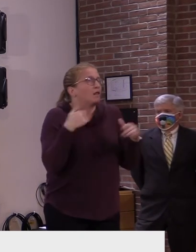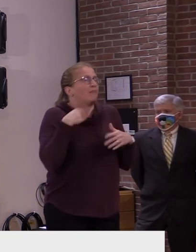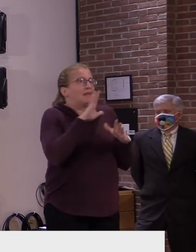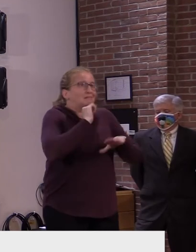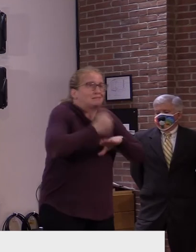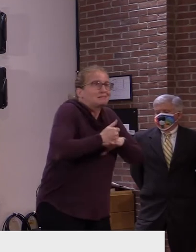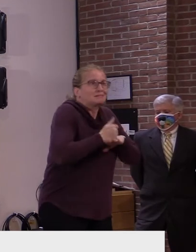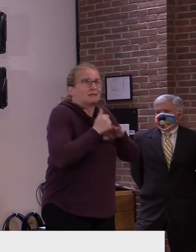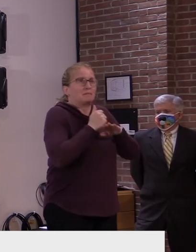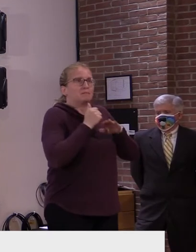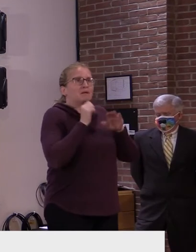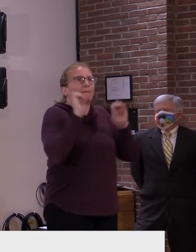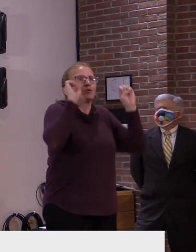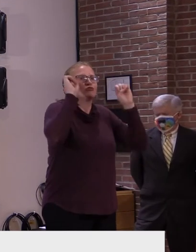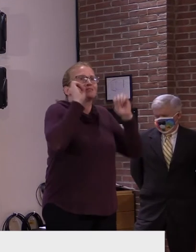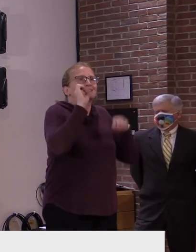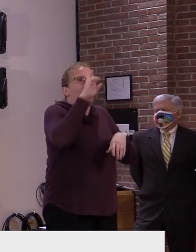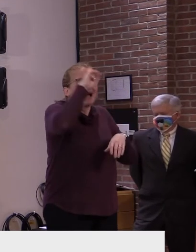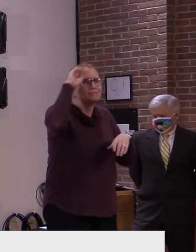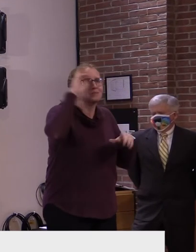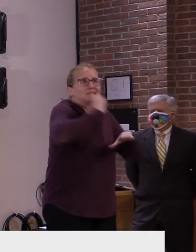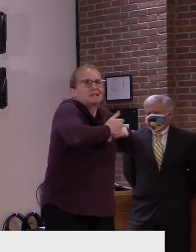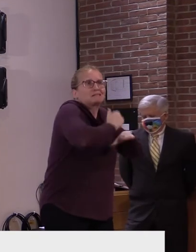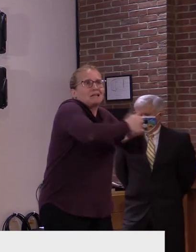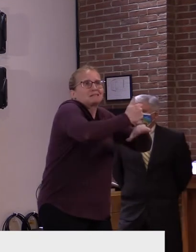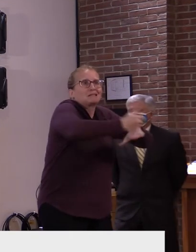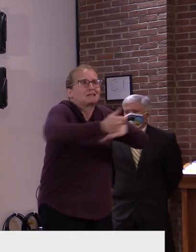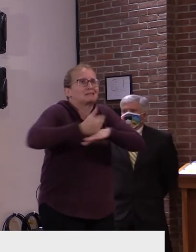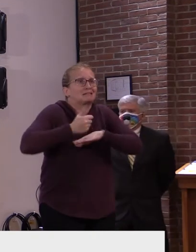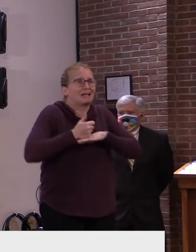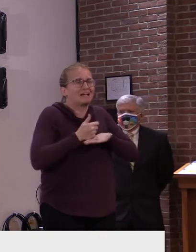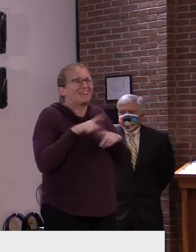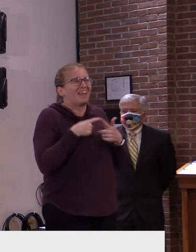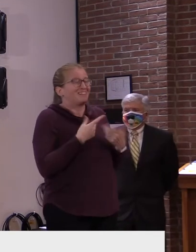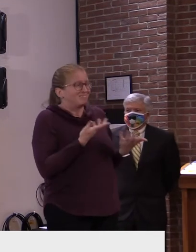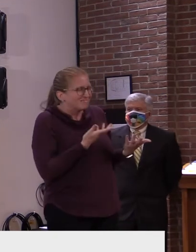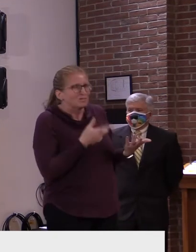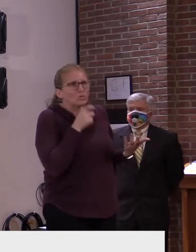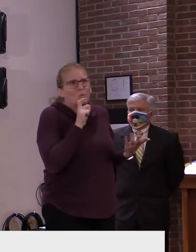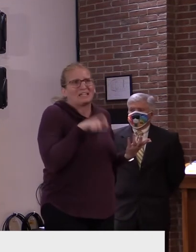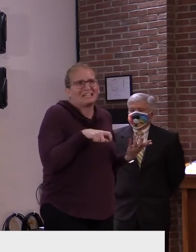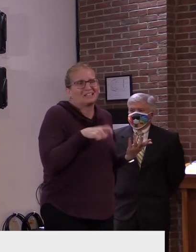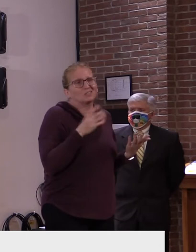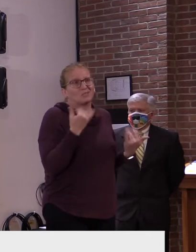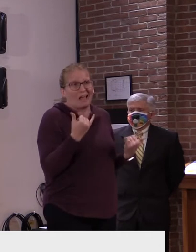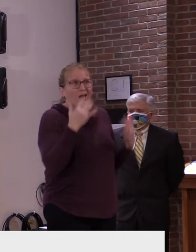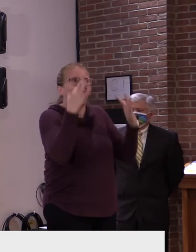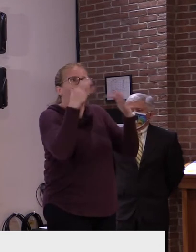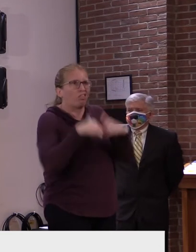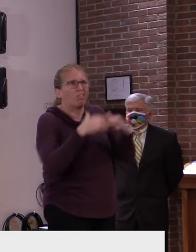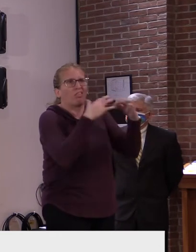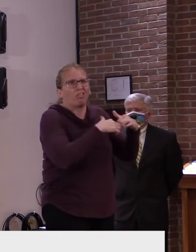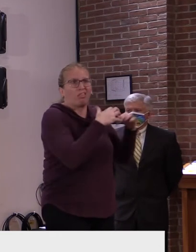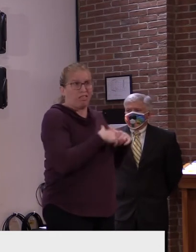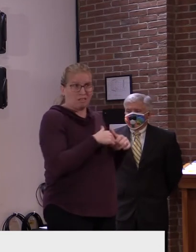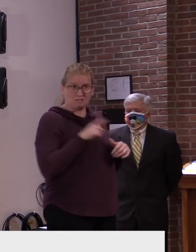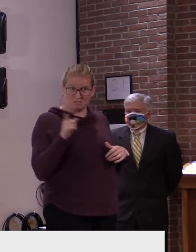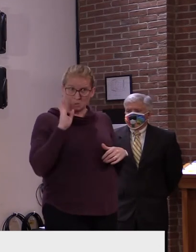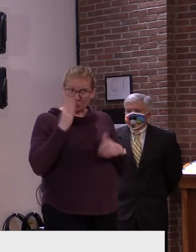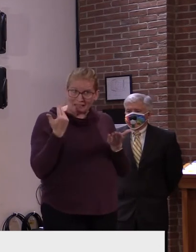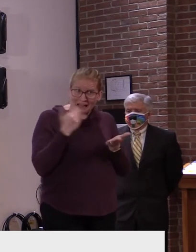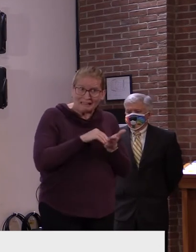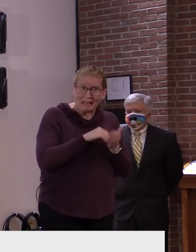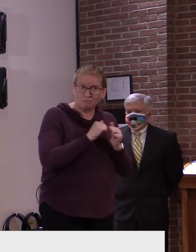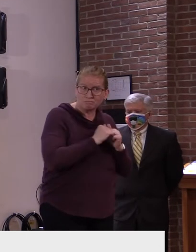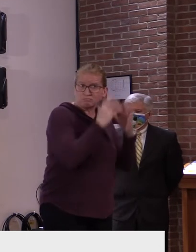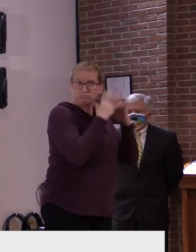have one uh set up in essex at the fairgrounds wilson so that's still there and we can